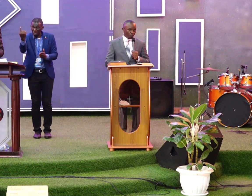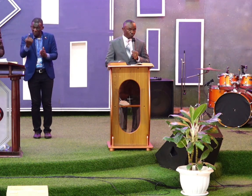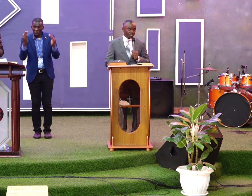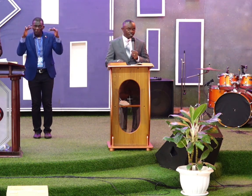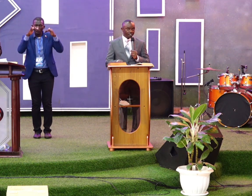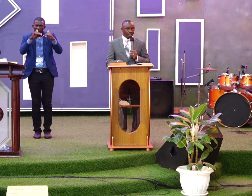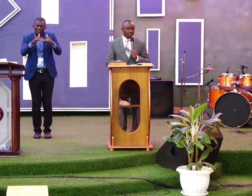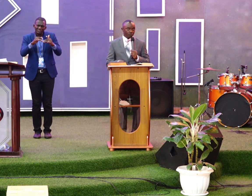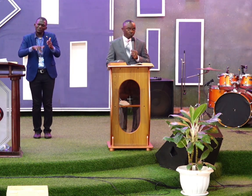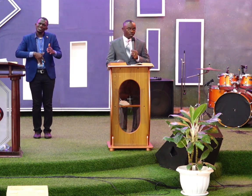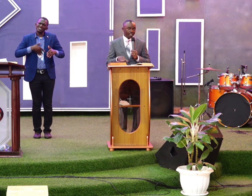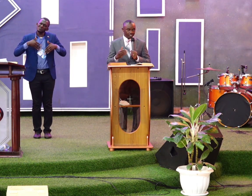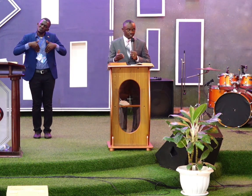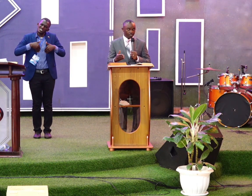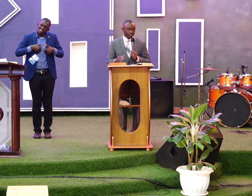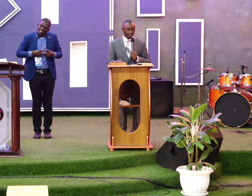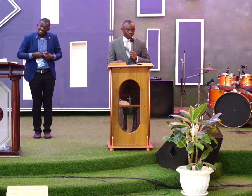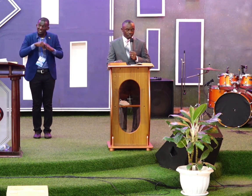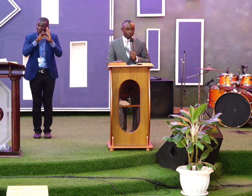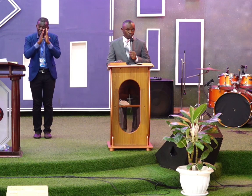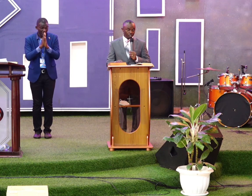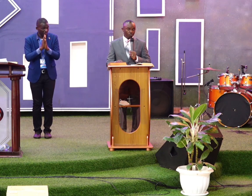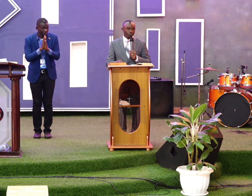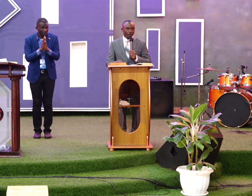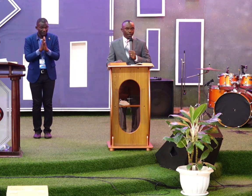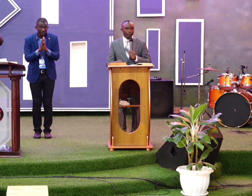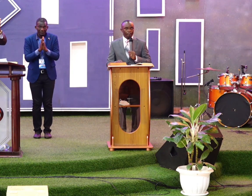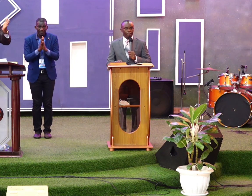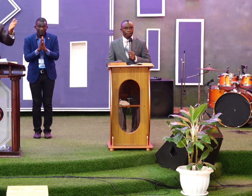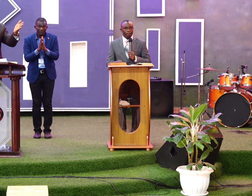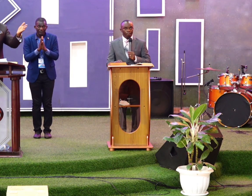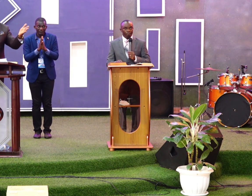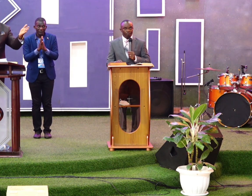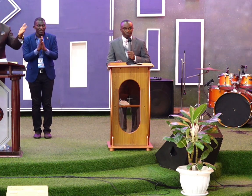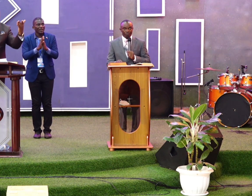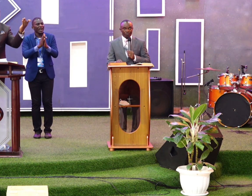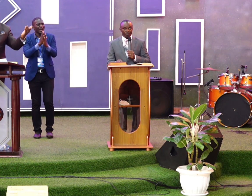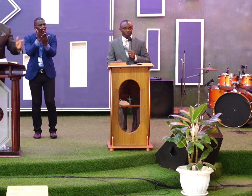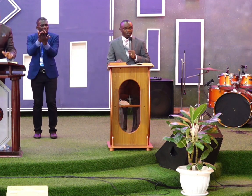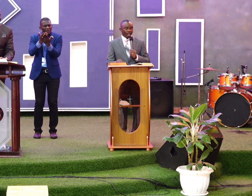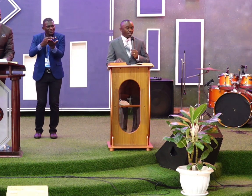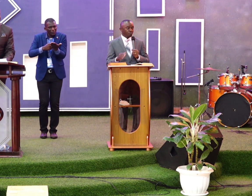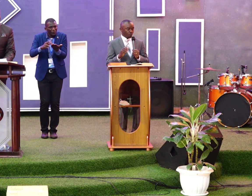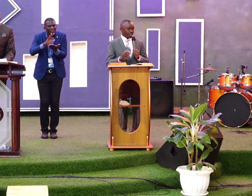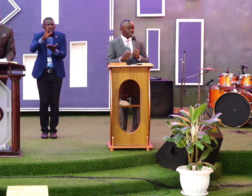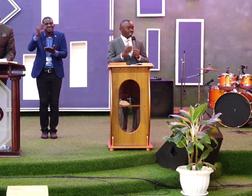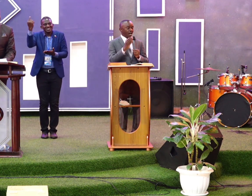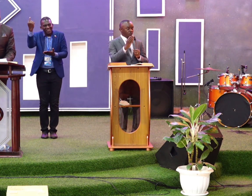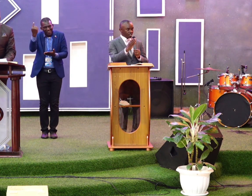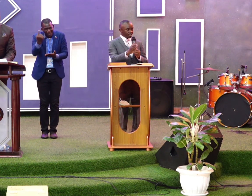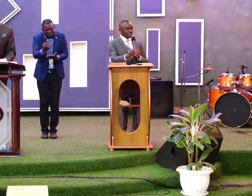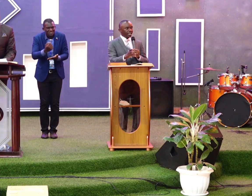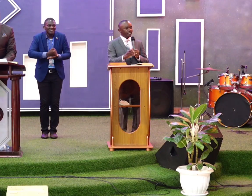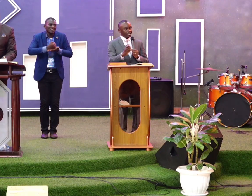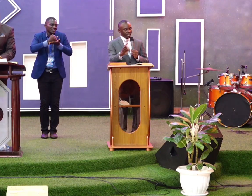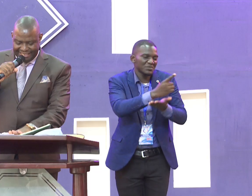this conference and has weakened in the perspective of prayer? I pray that he comes